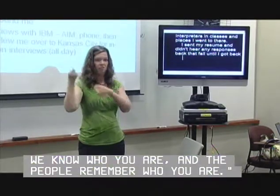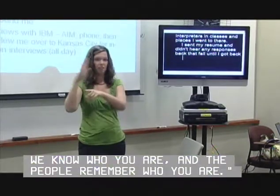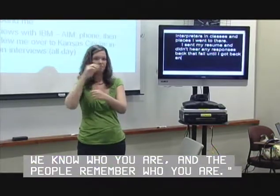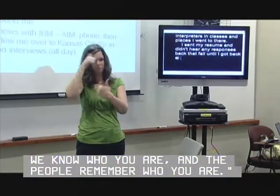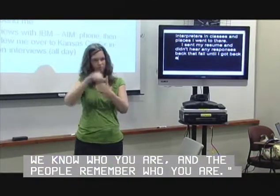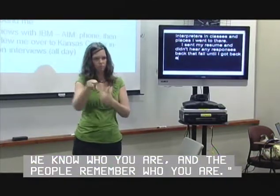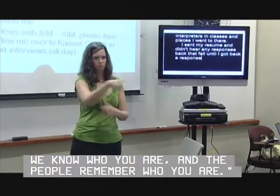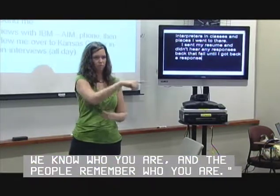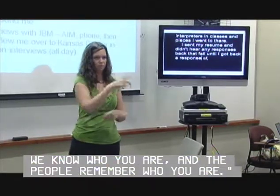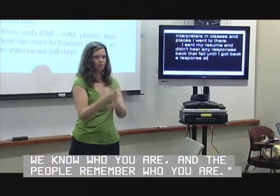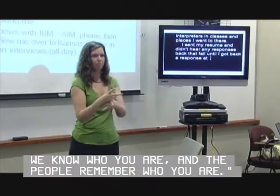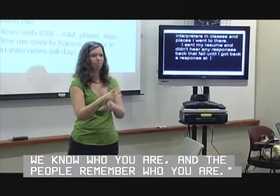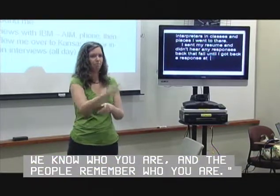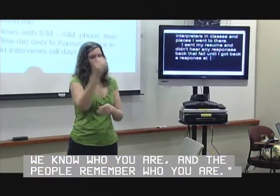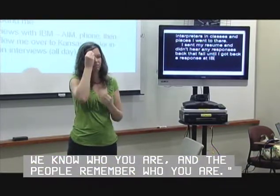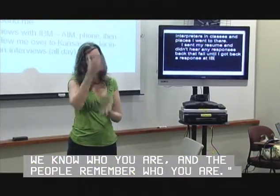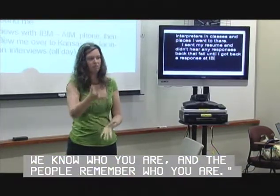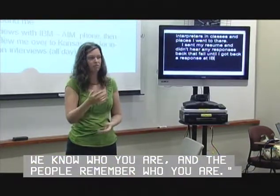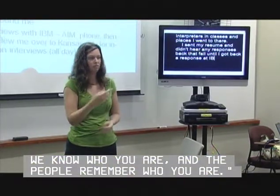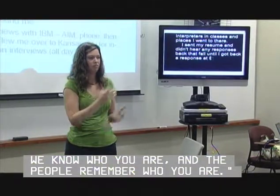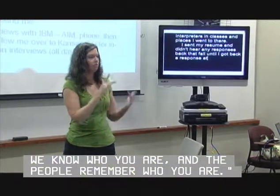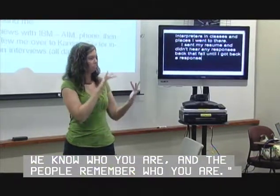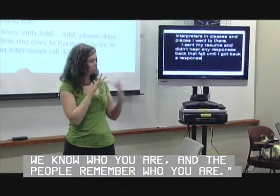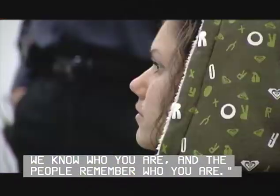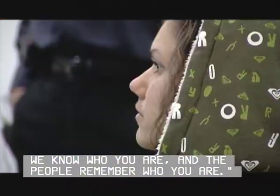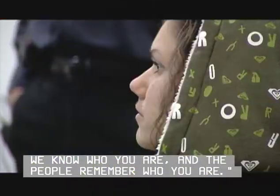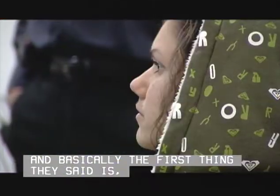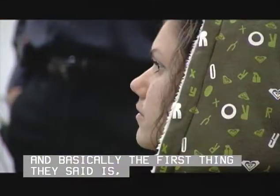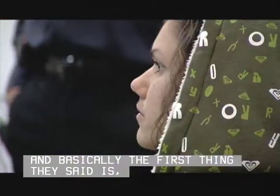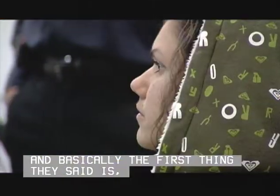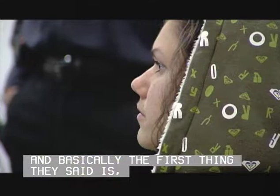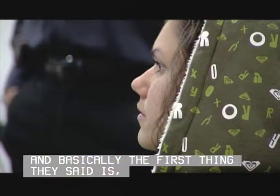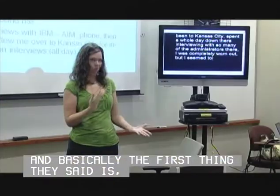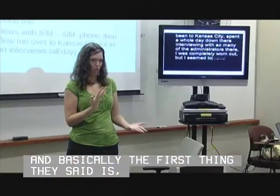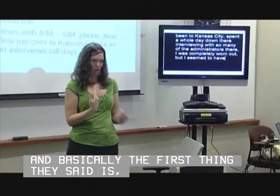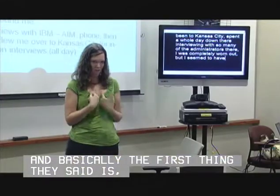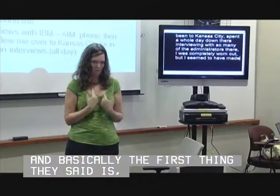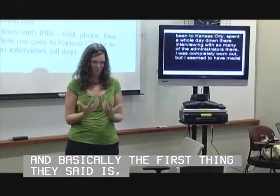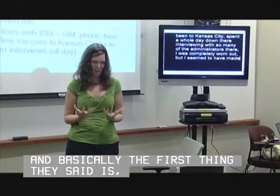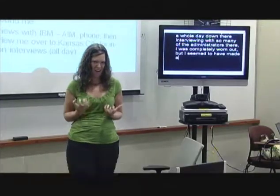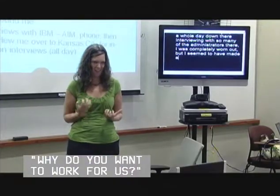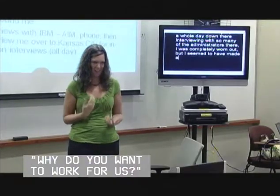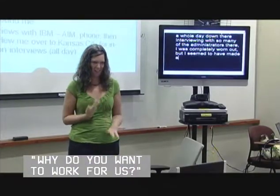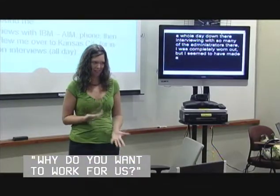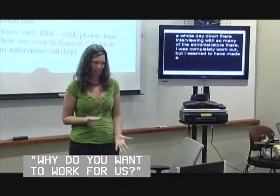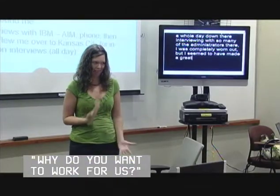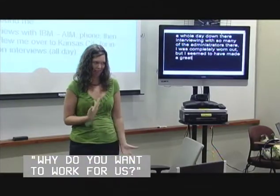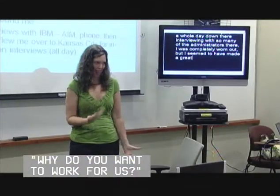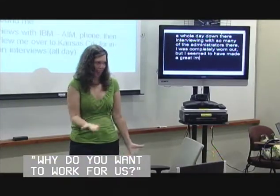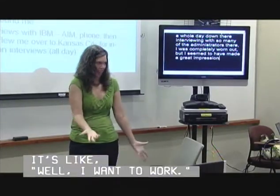you are, and the people remember who you are. And basically the first thing it said is, why do you want to work for us? It's like,